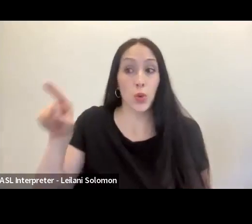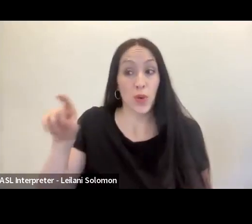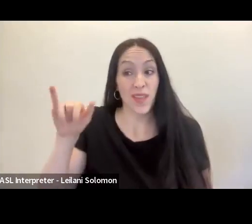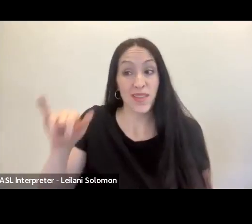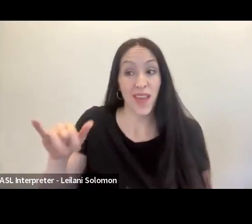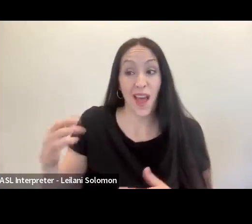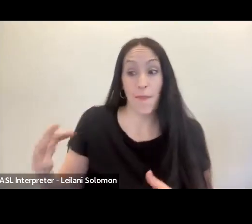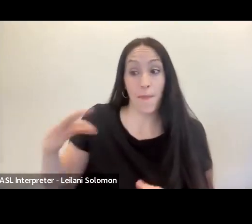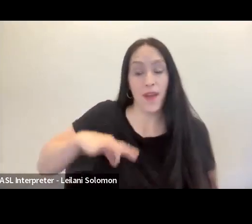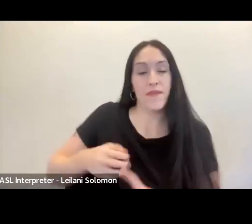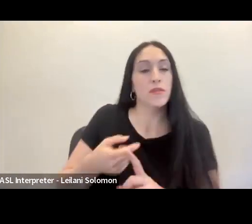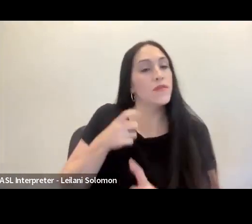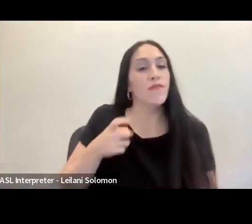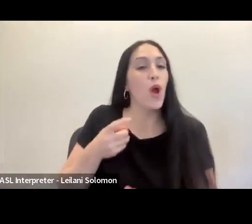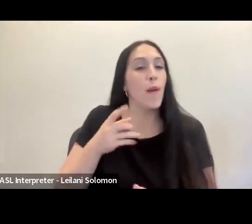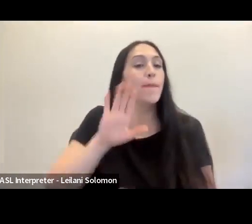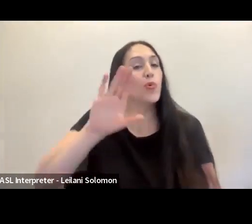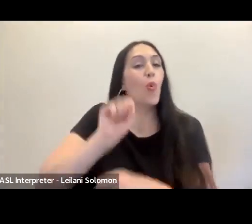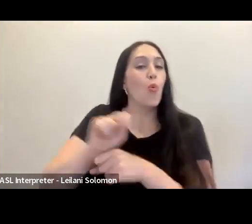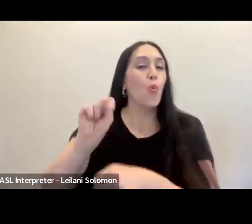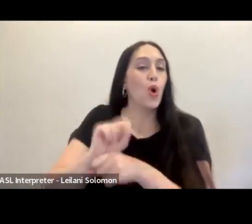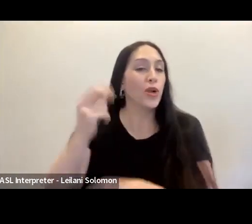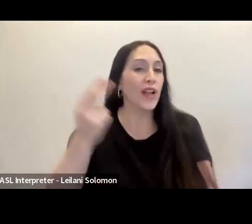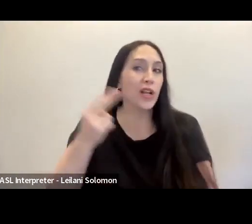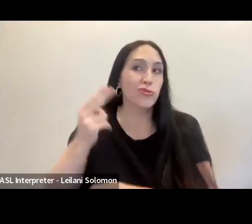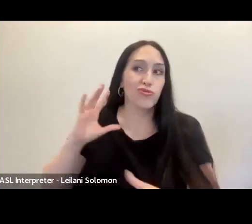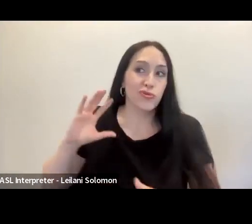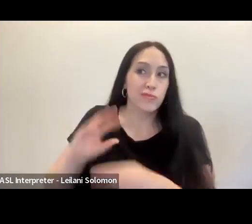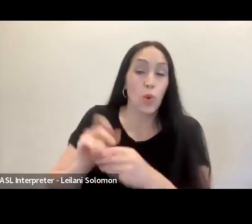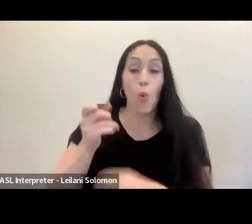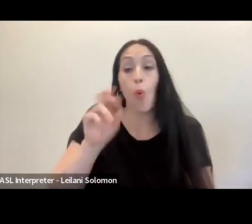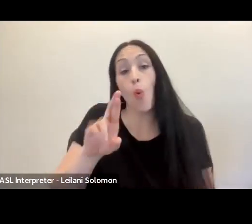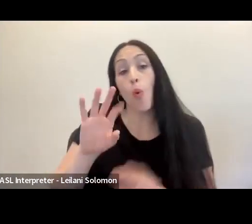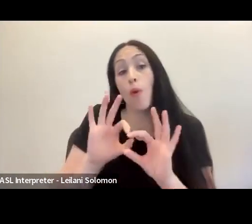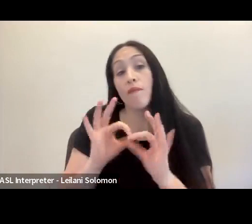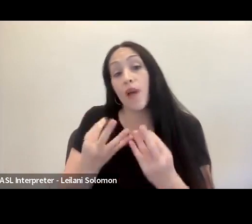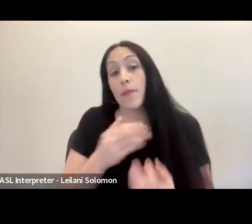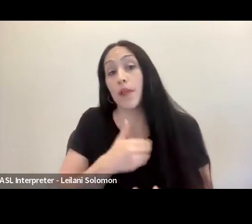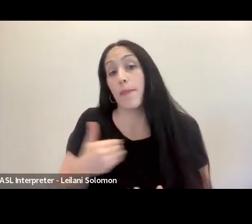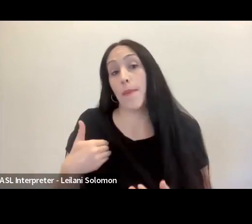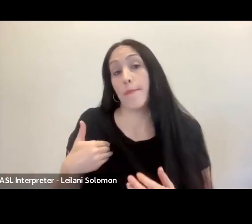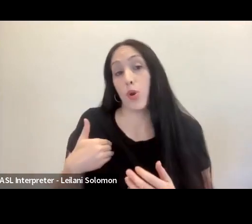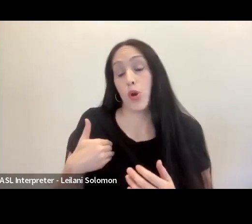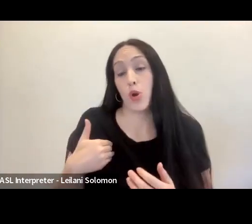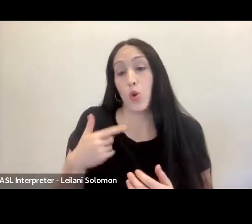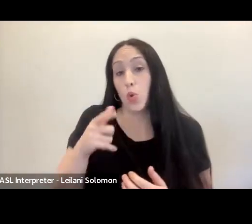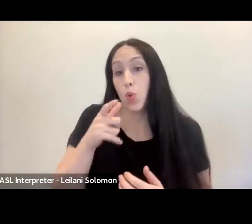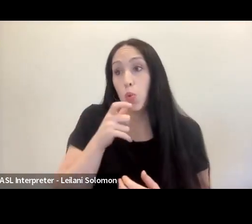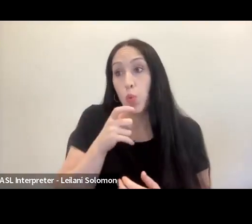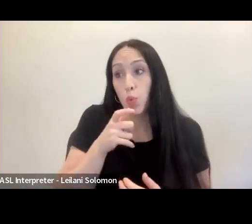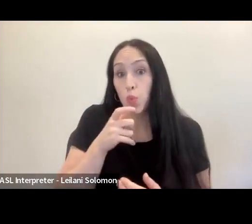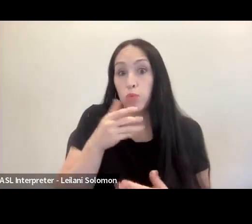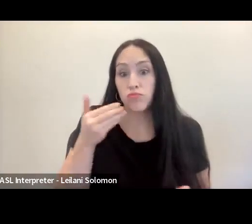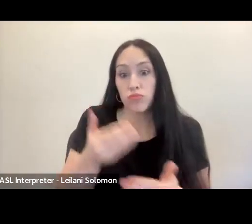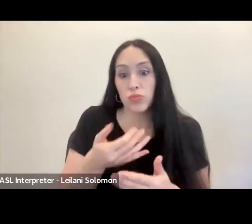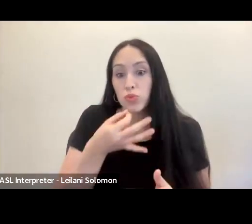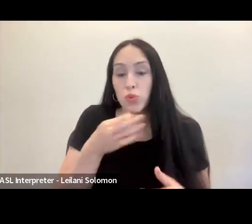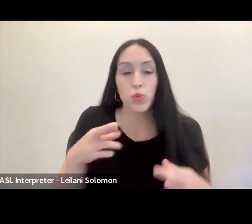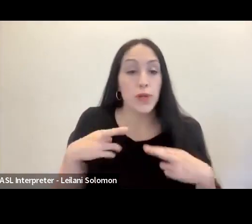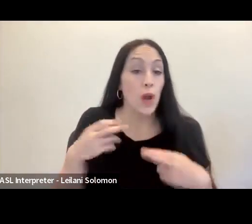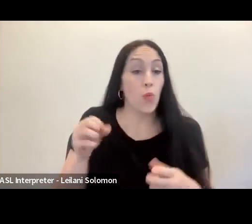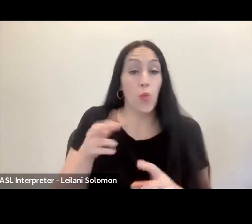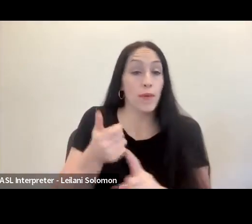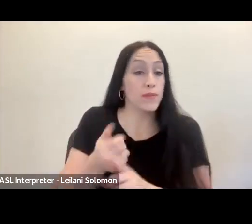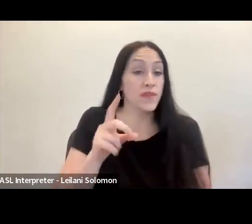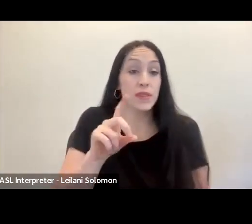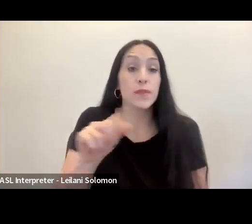the individual's work history or a family member may be approaching retirement or have a disability themselves.